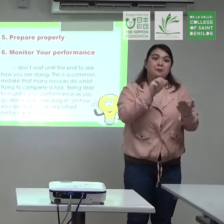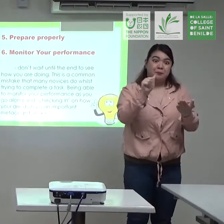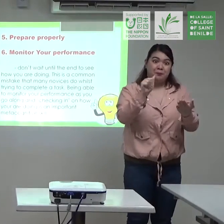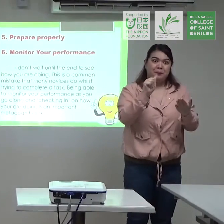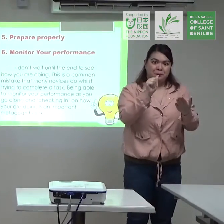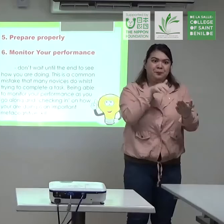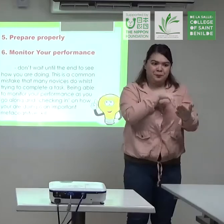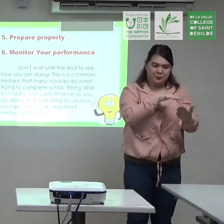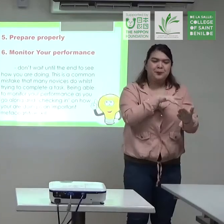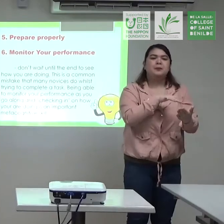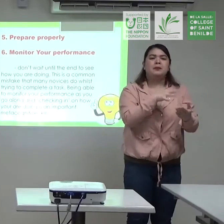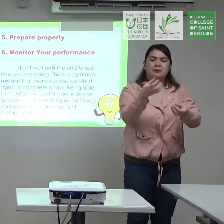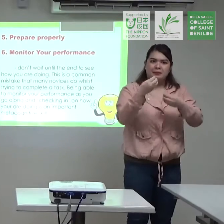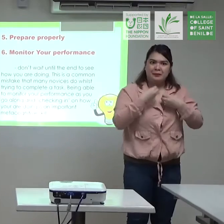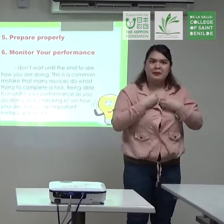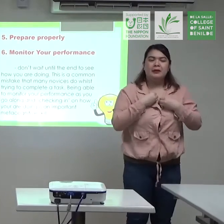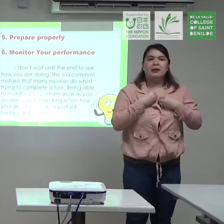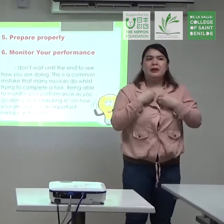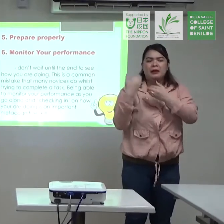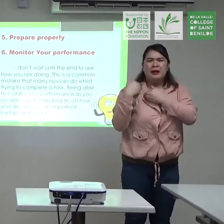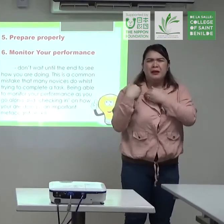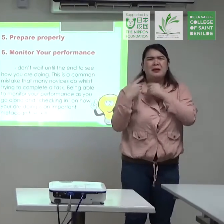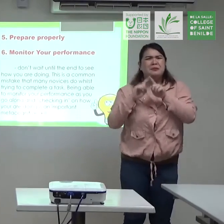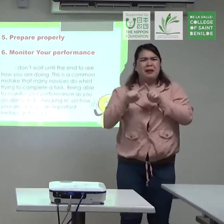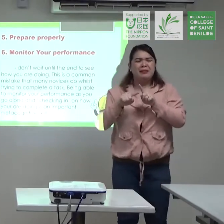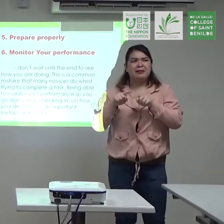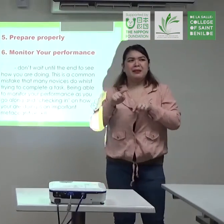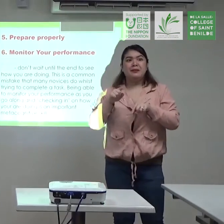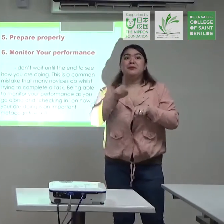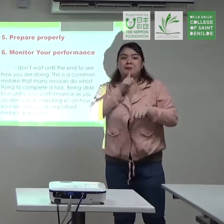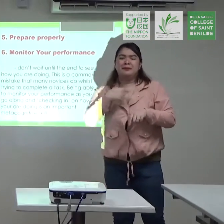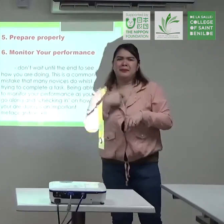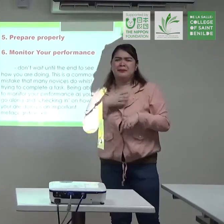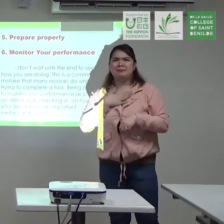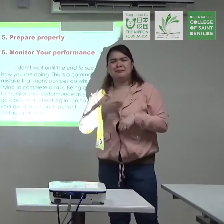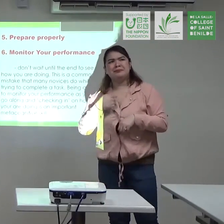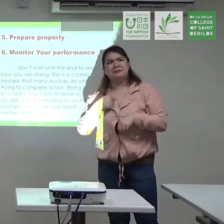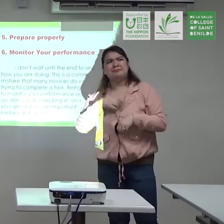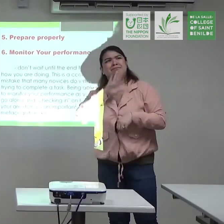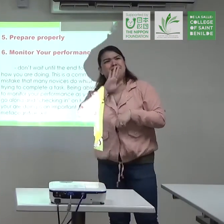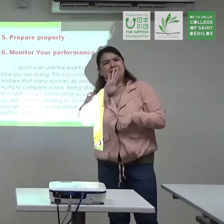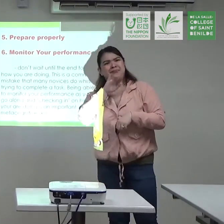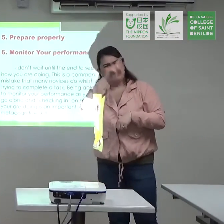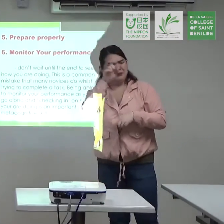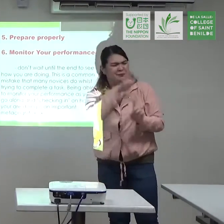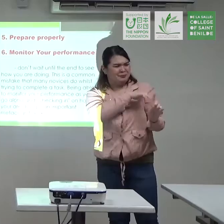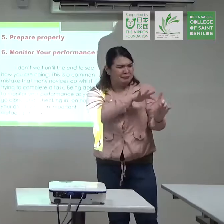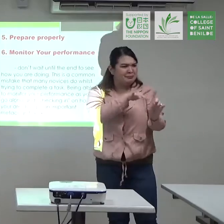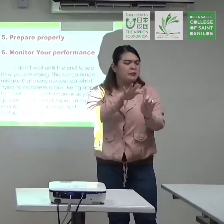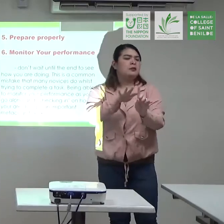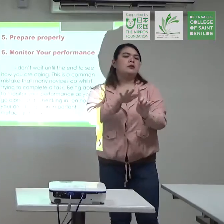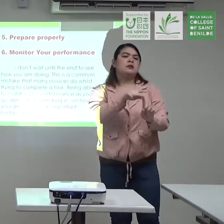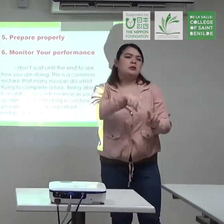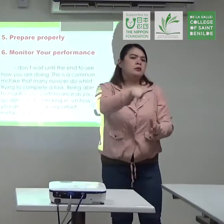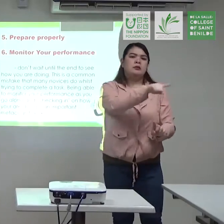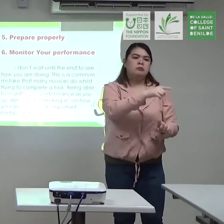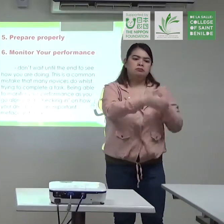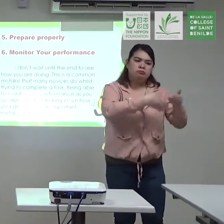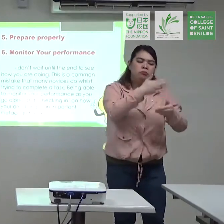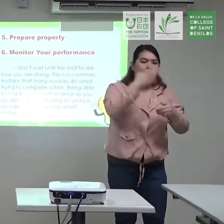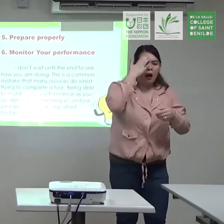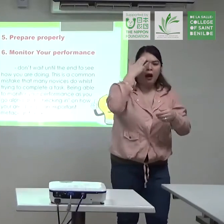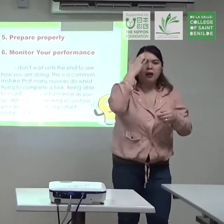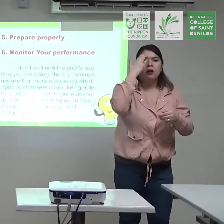But sometimes I get myself disappointed because most of the students are working students. They're all principals, and